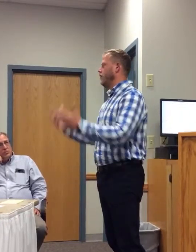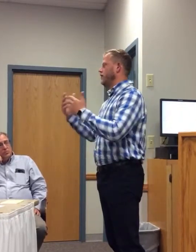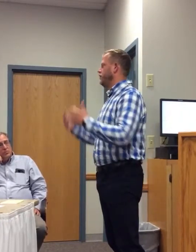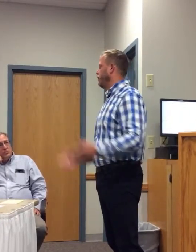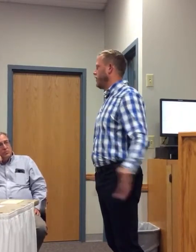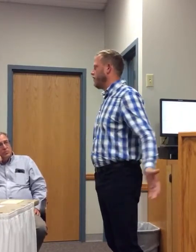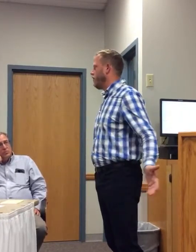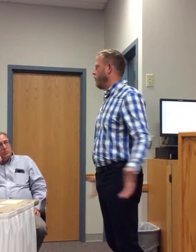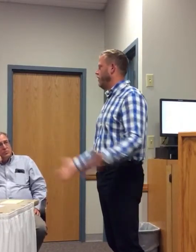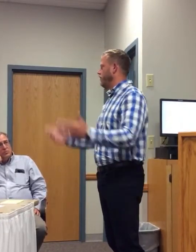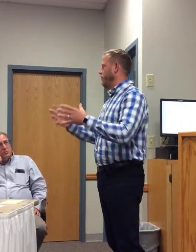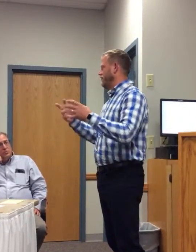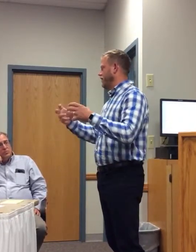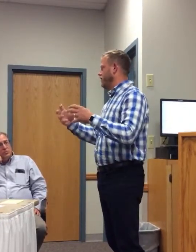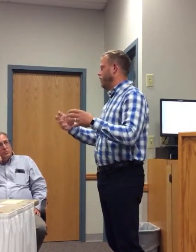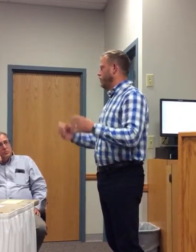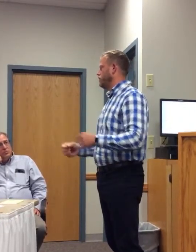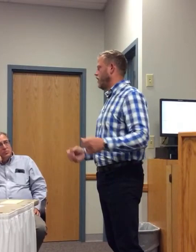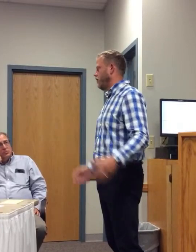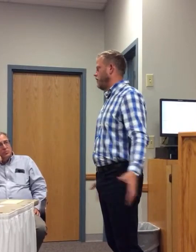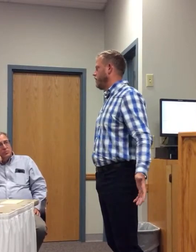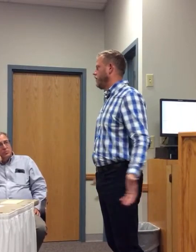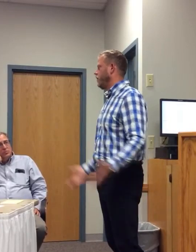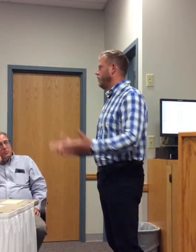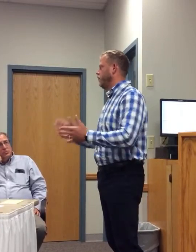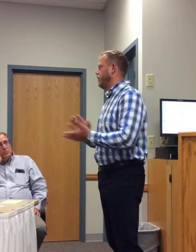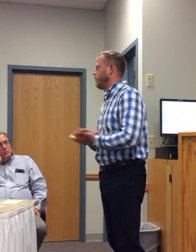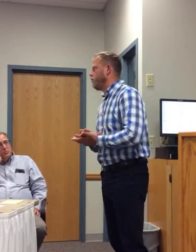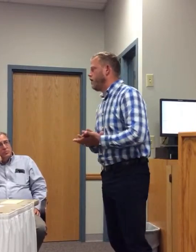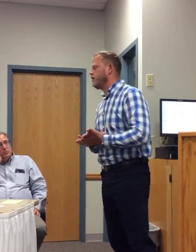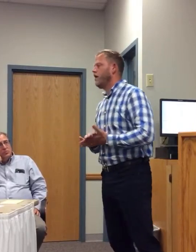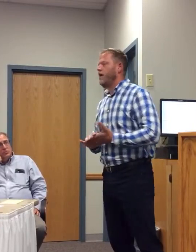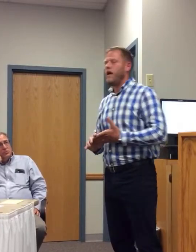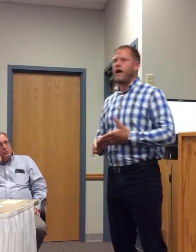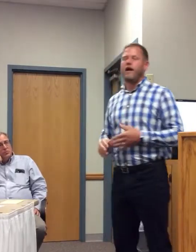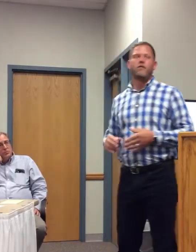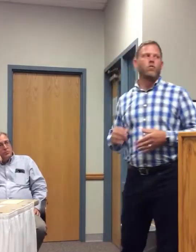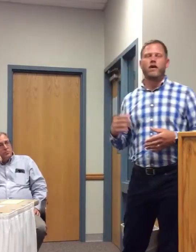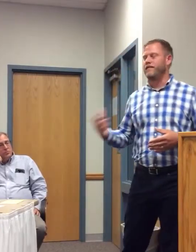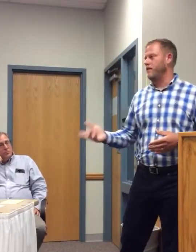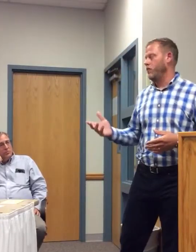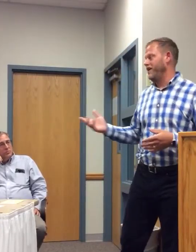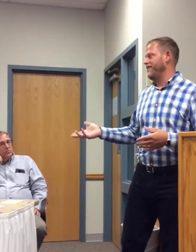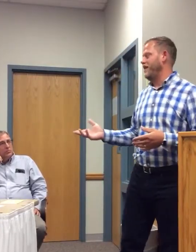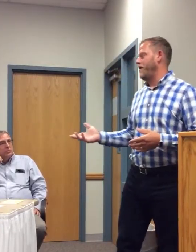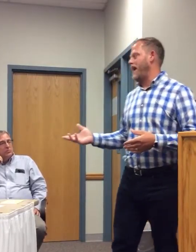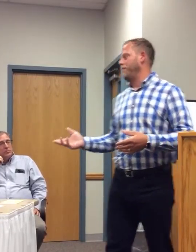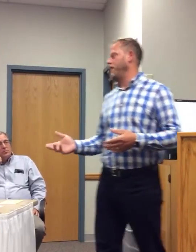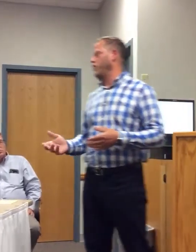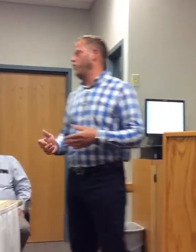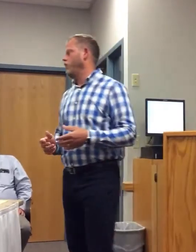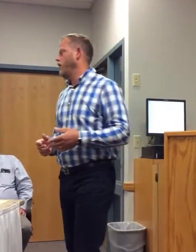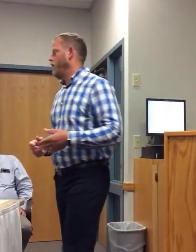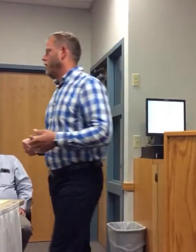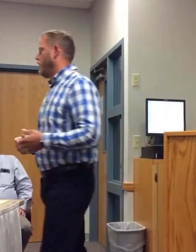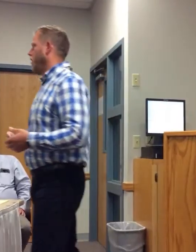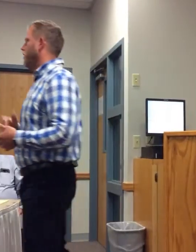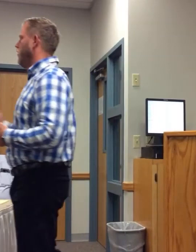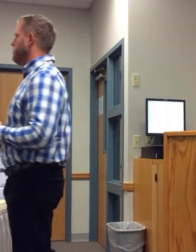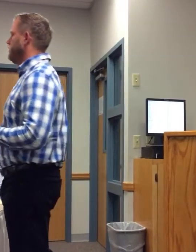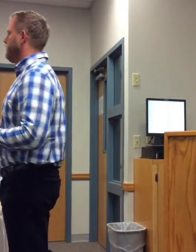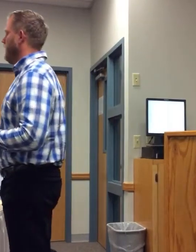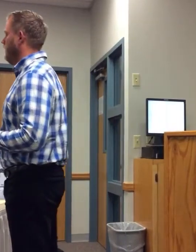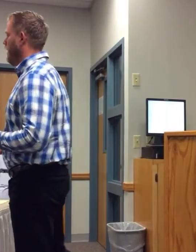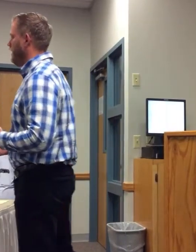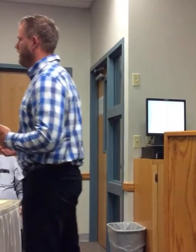you go and you do whatever you want. Besides the 4th of July week, you go and do whatever you want. And what ended up happening,